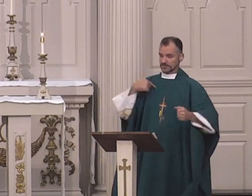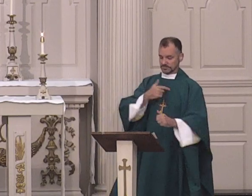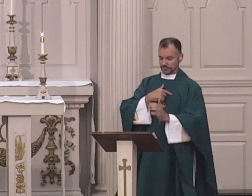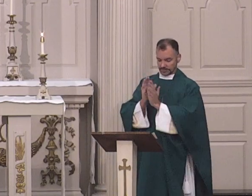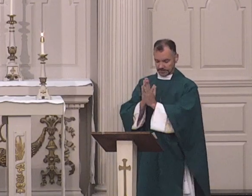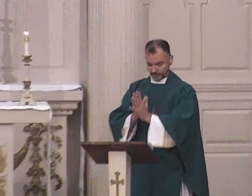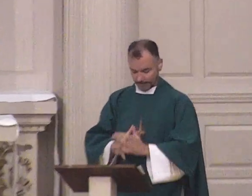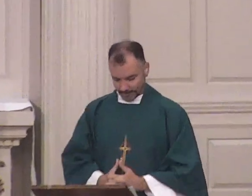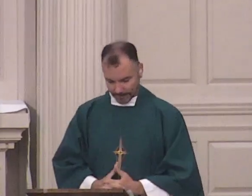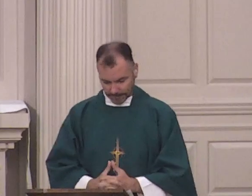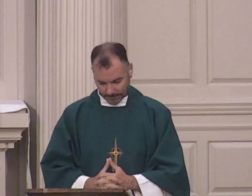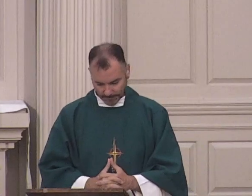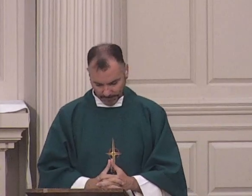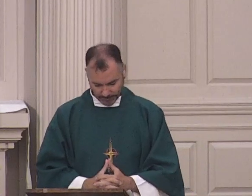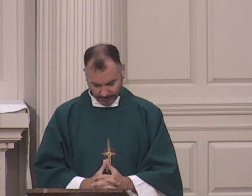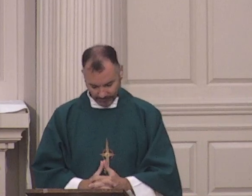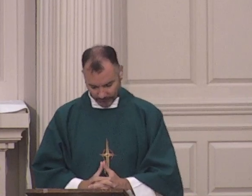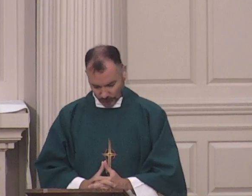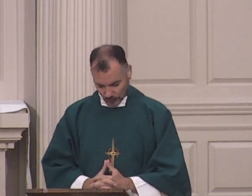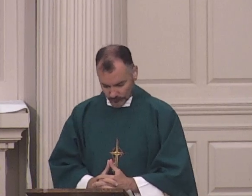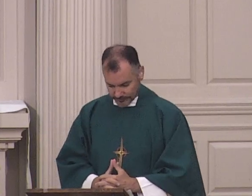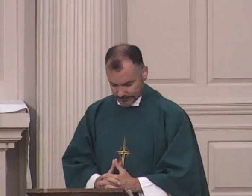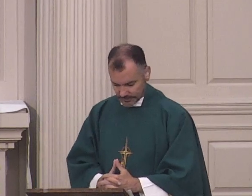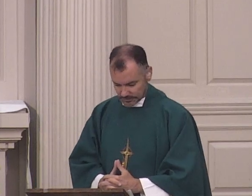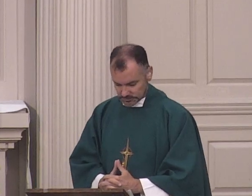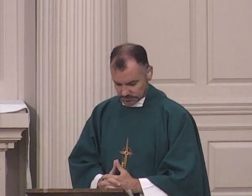Let us pray.